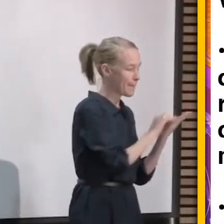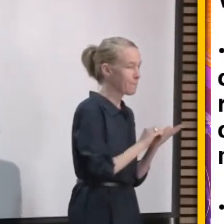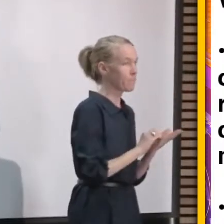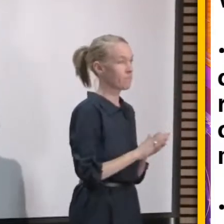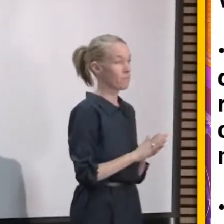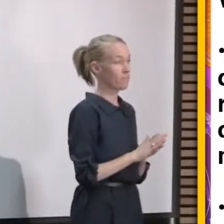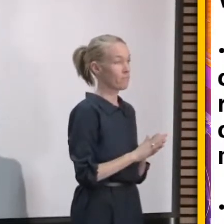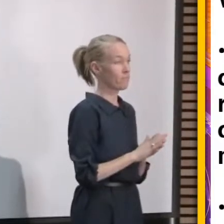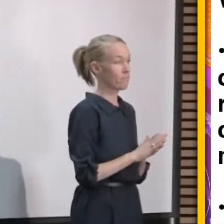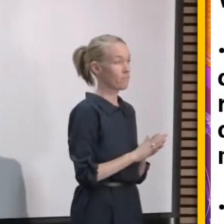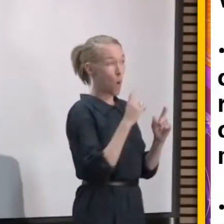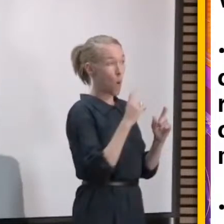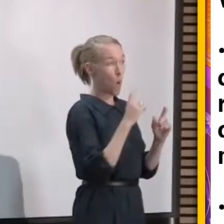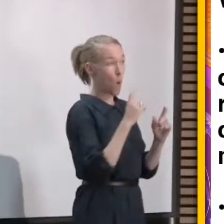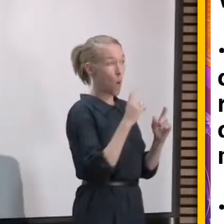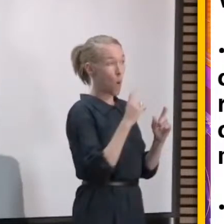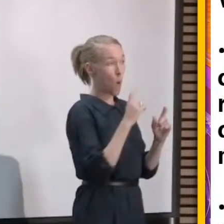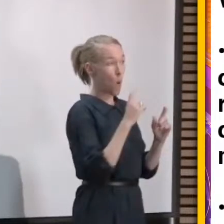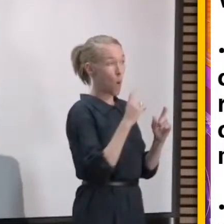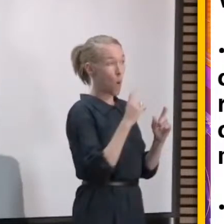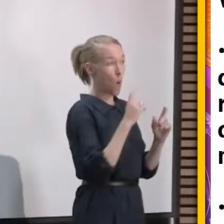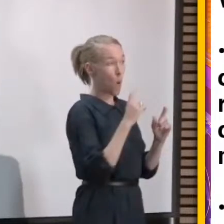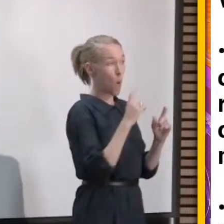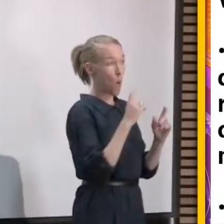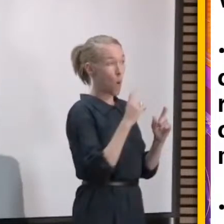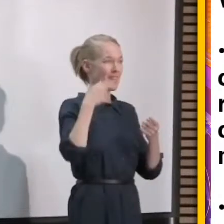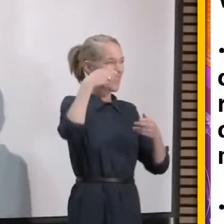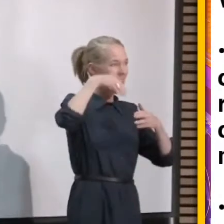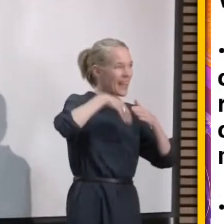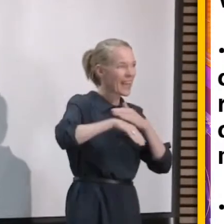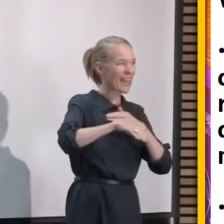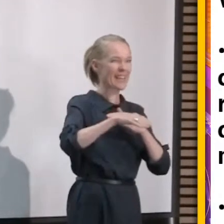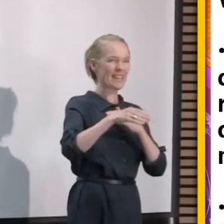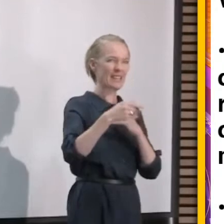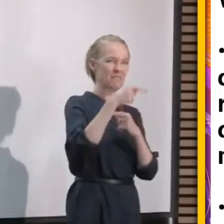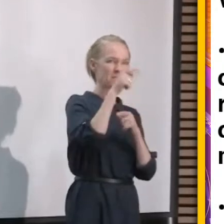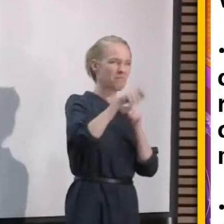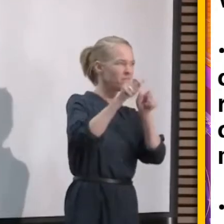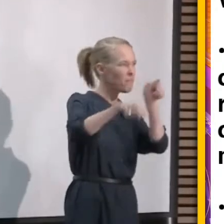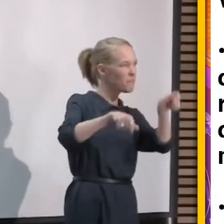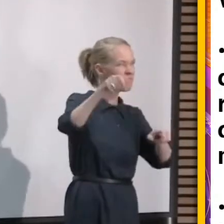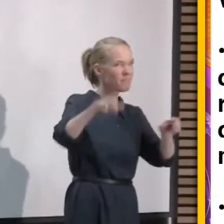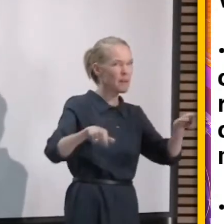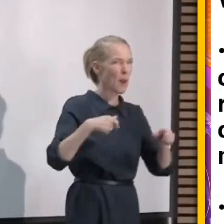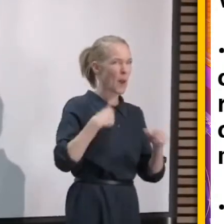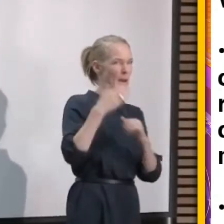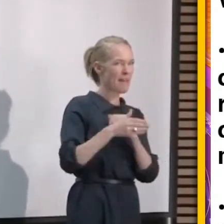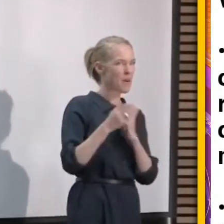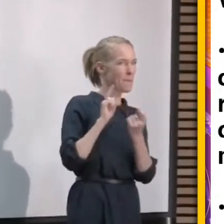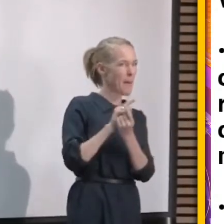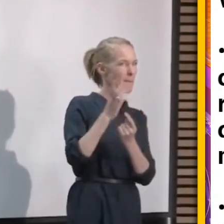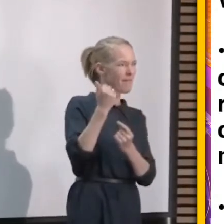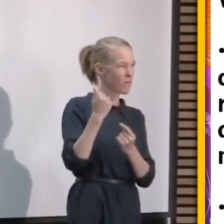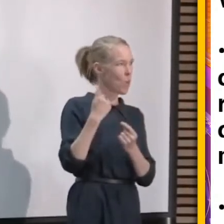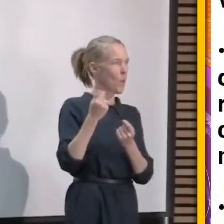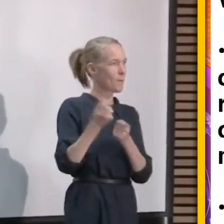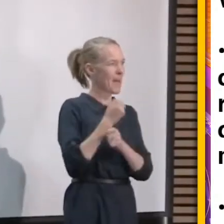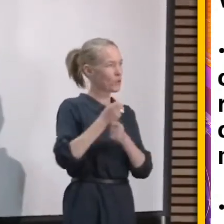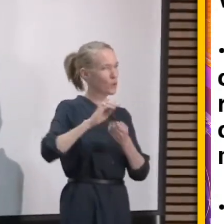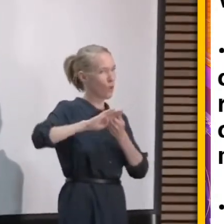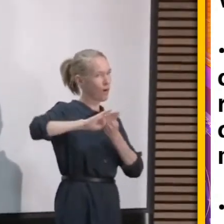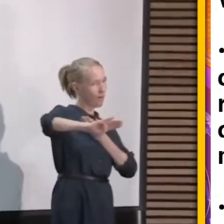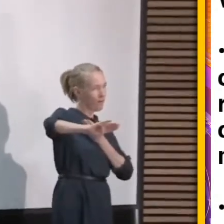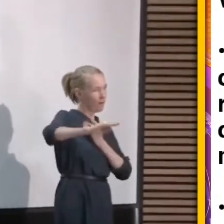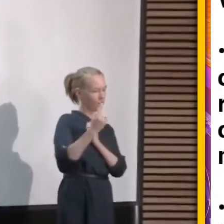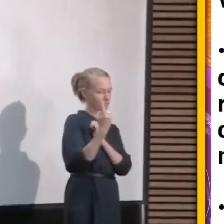physical distancing measures when we're in situations where we're with people we don't know. So does that the mean the end of support the team, though, ambassador? do you see that as a vote of